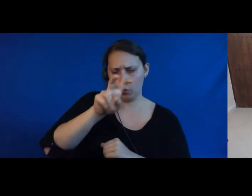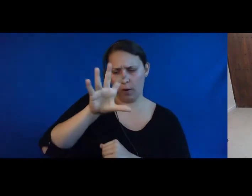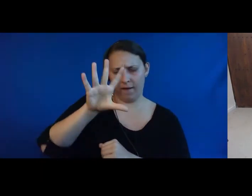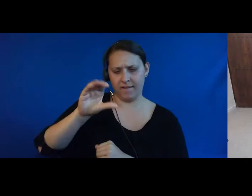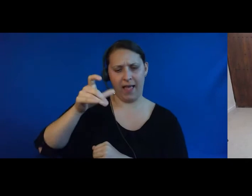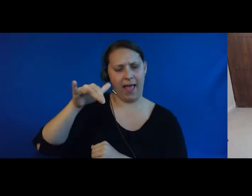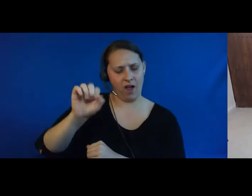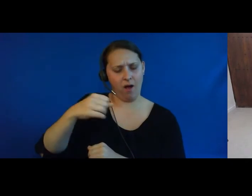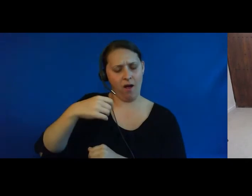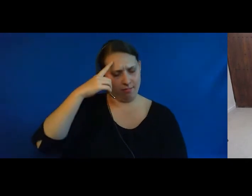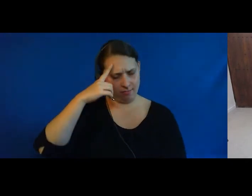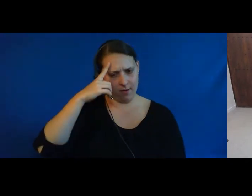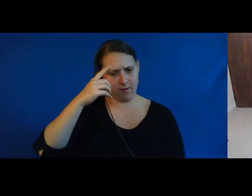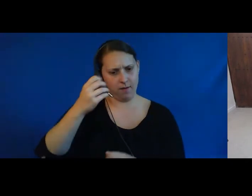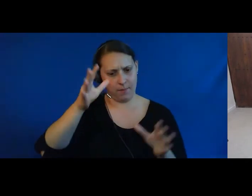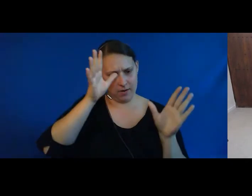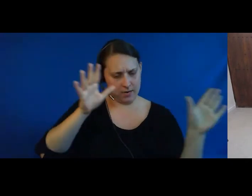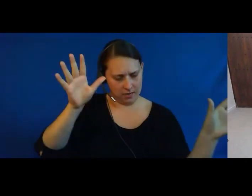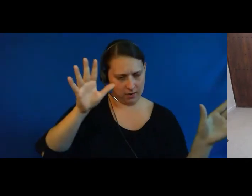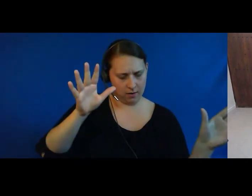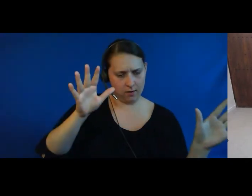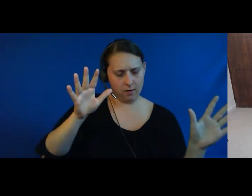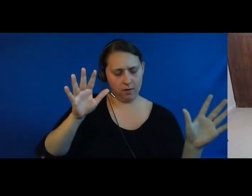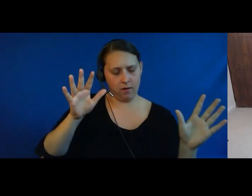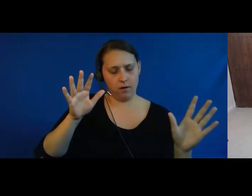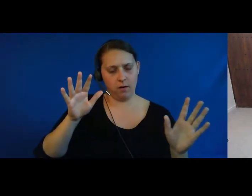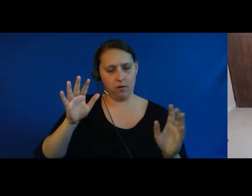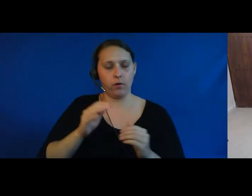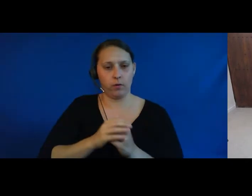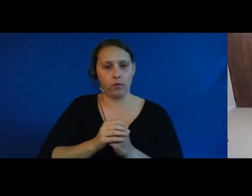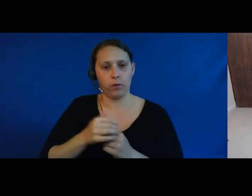250 acres, I think. So in terms of that, we're hugely overpopulated by deer